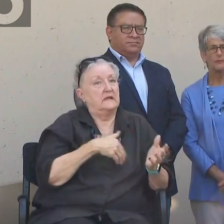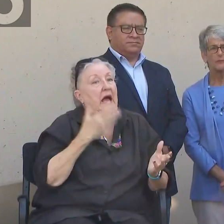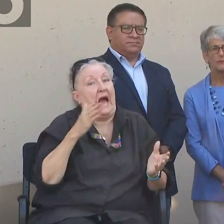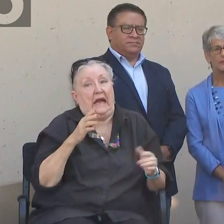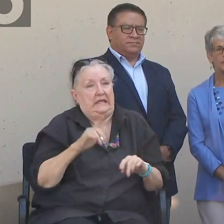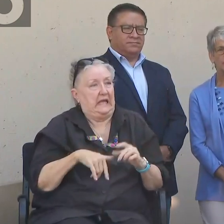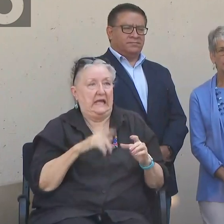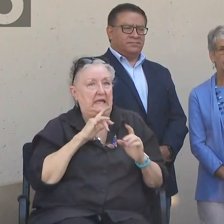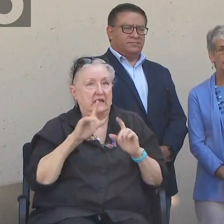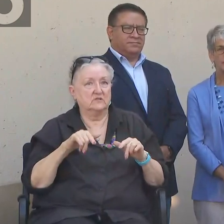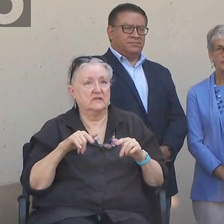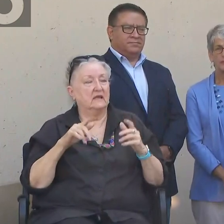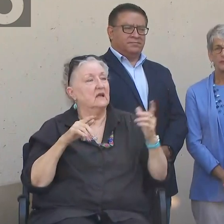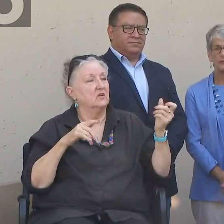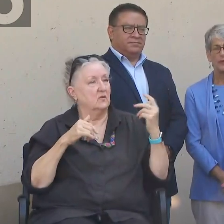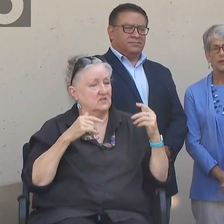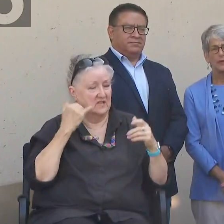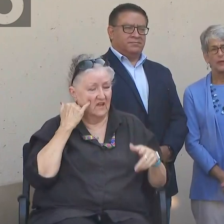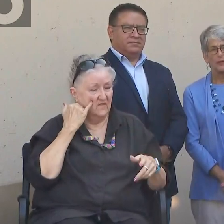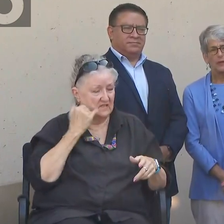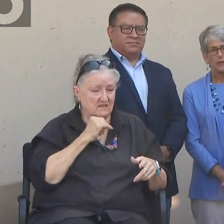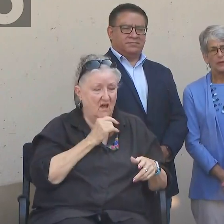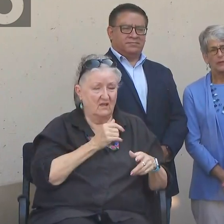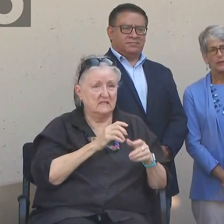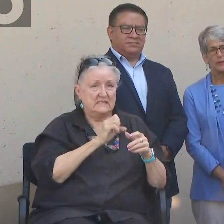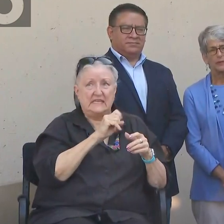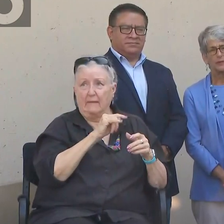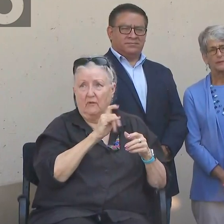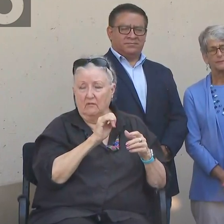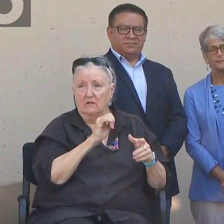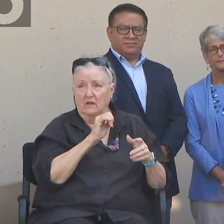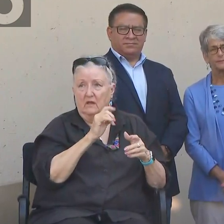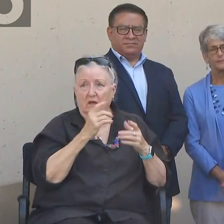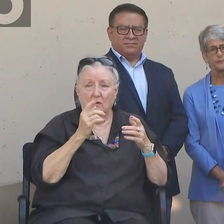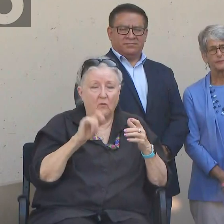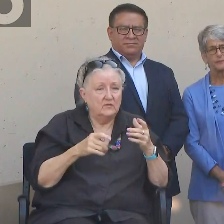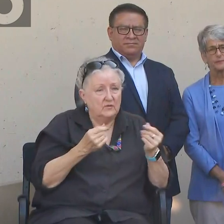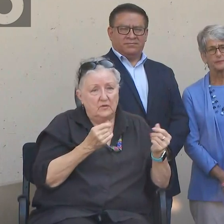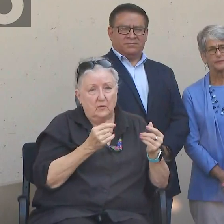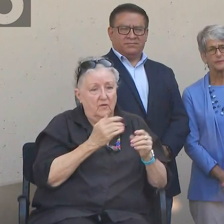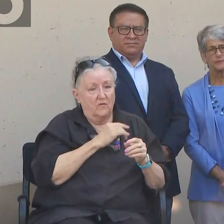can answer that. Question is, if the boat's unstable, what has to be done before